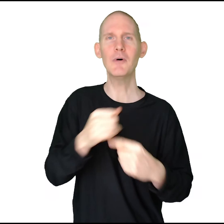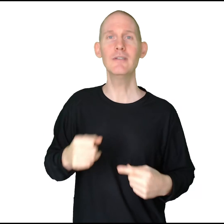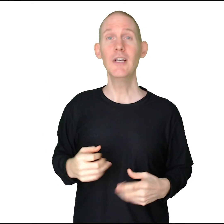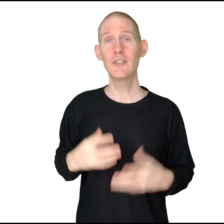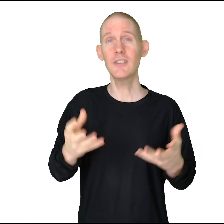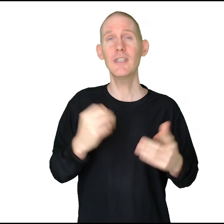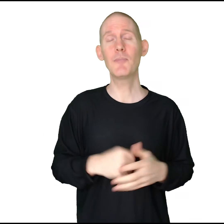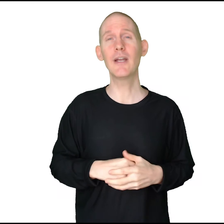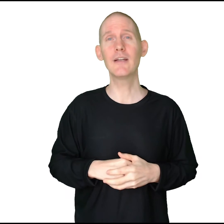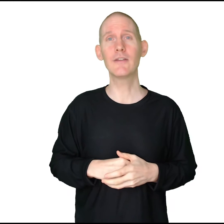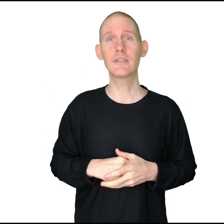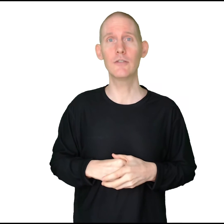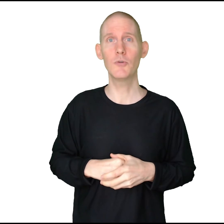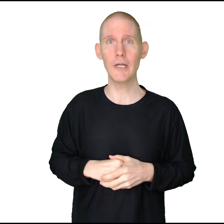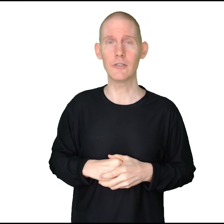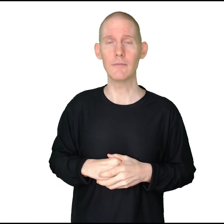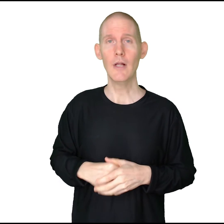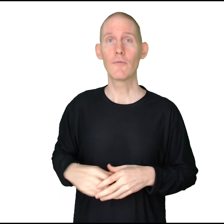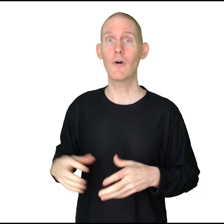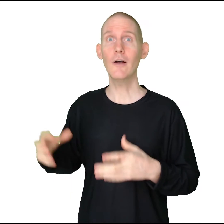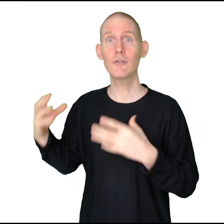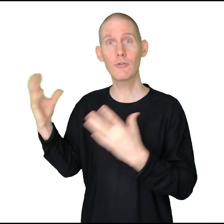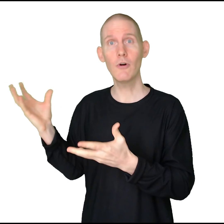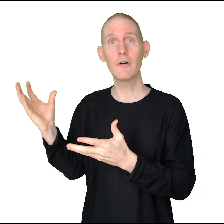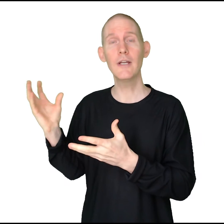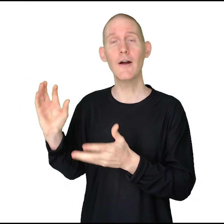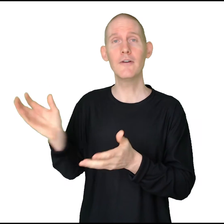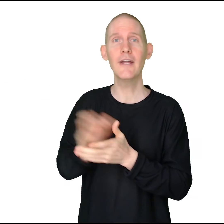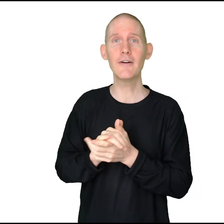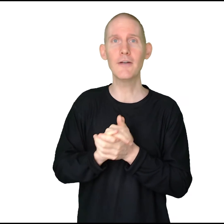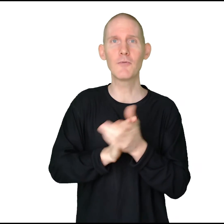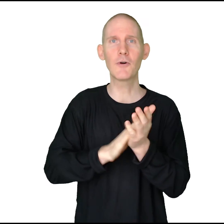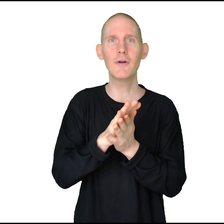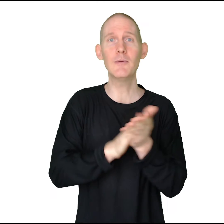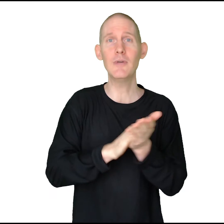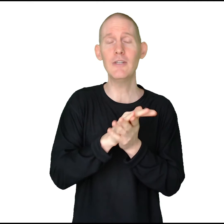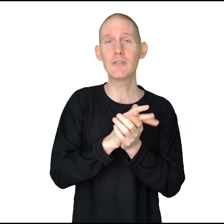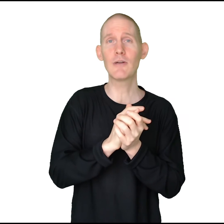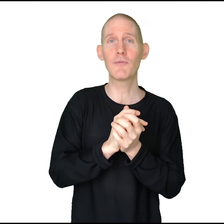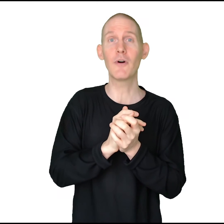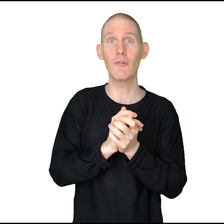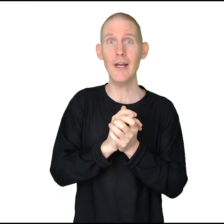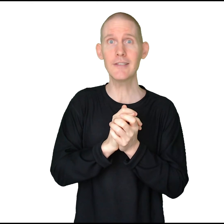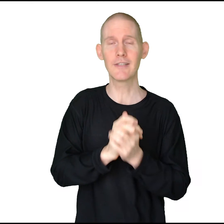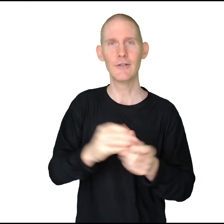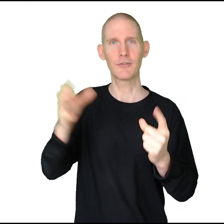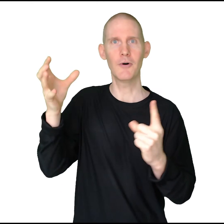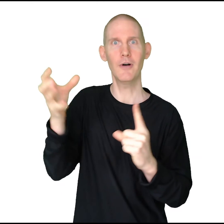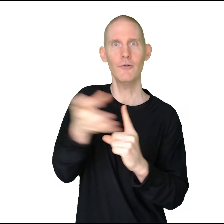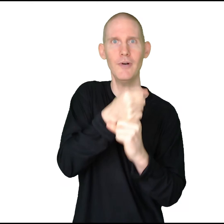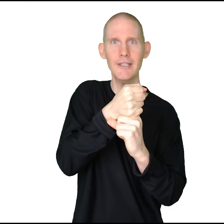someone, just depending on the situation. For our story, our narrative, we're going to be using it for arrest, so